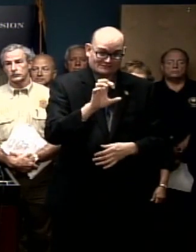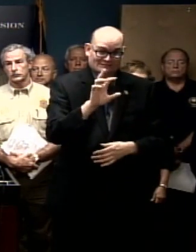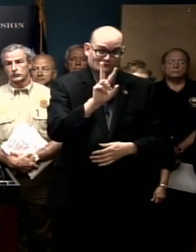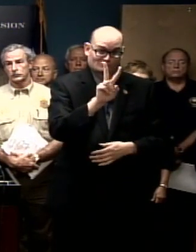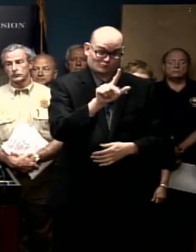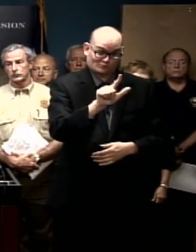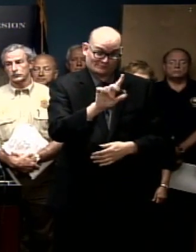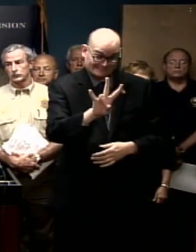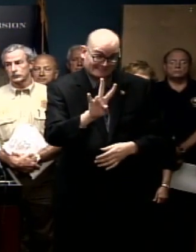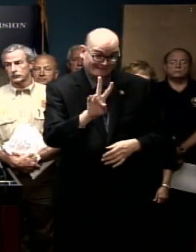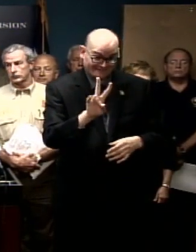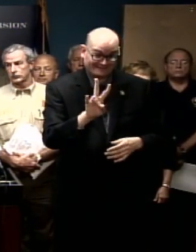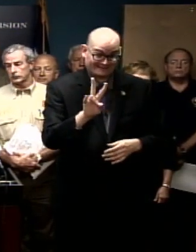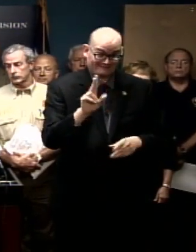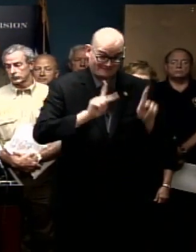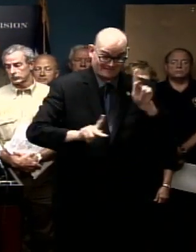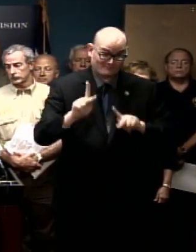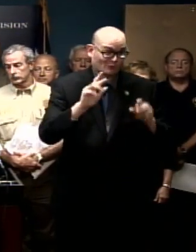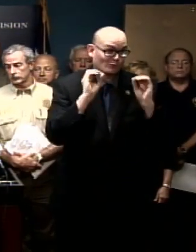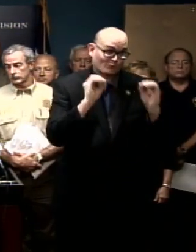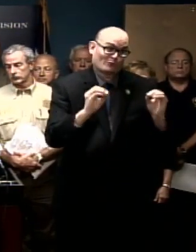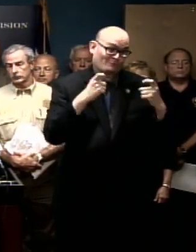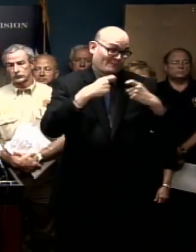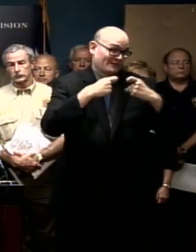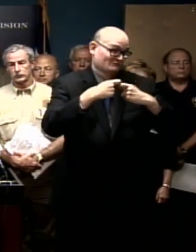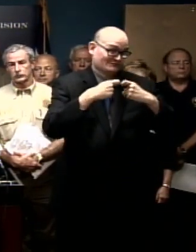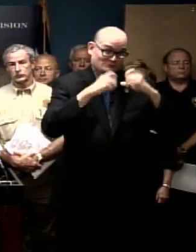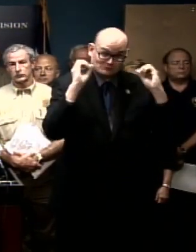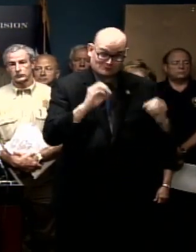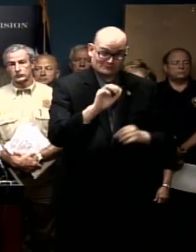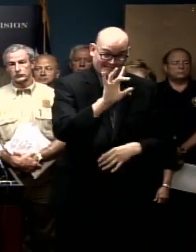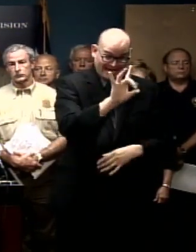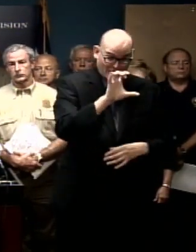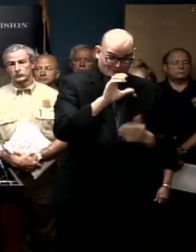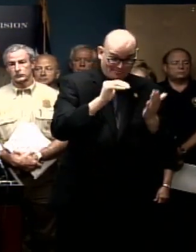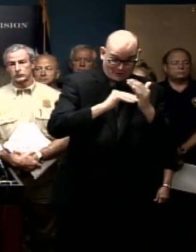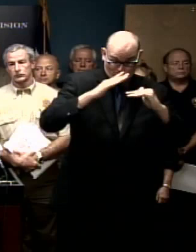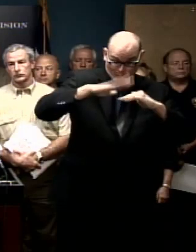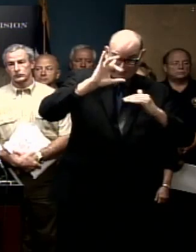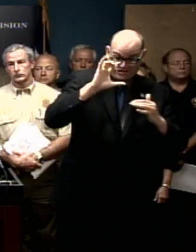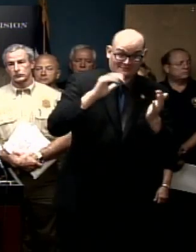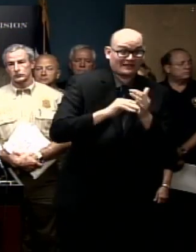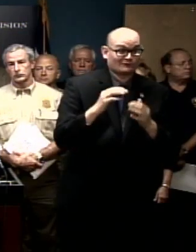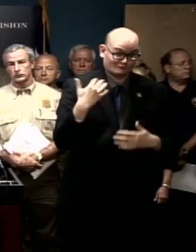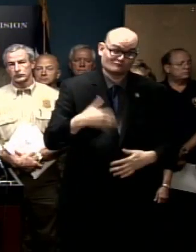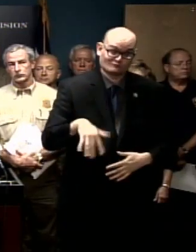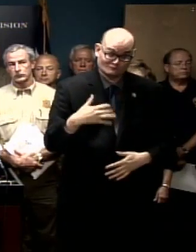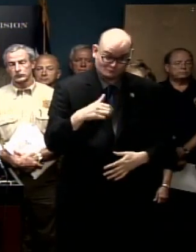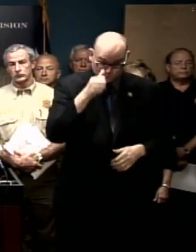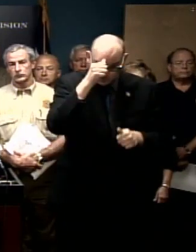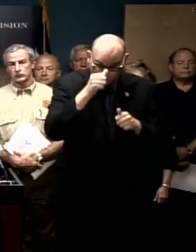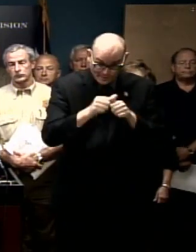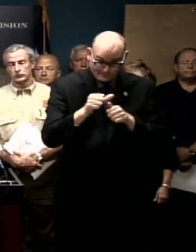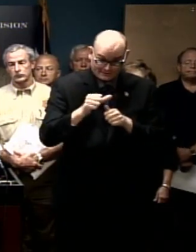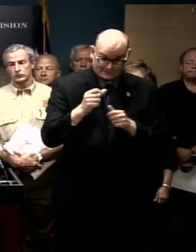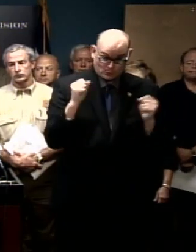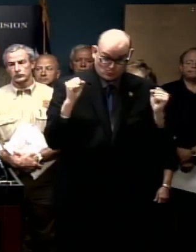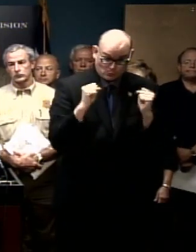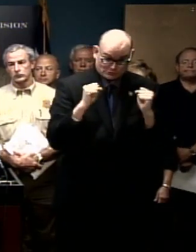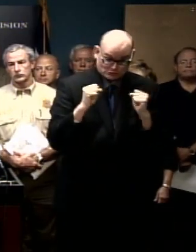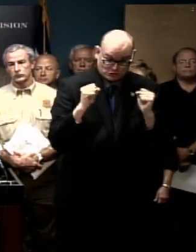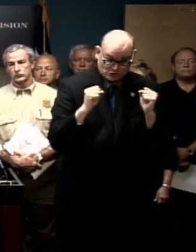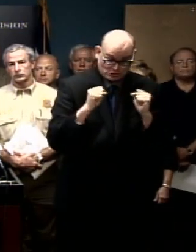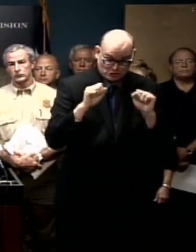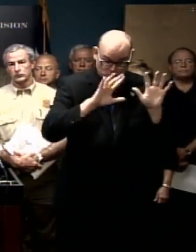833,627 customers are without power. To take you back to the winter storm where we had the least, or we thought we had the most,